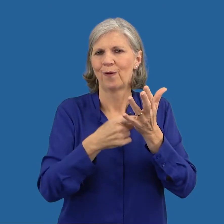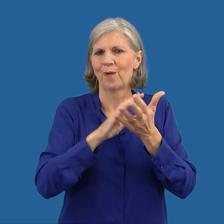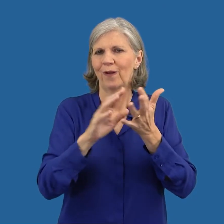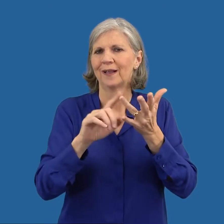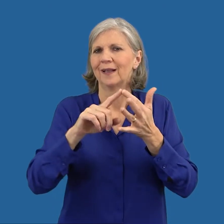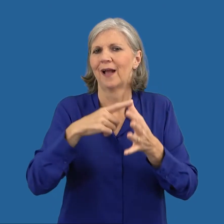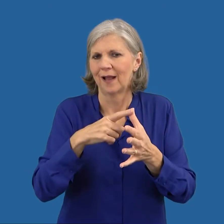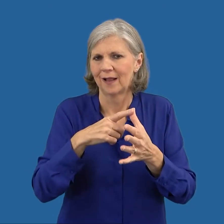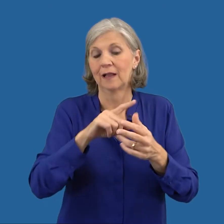primary dysmenorrhea,